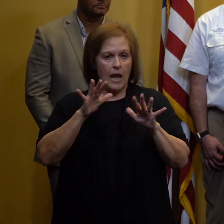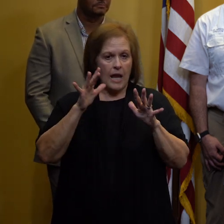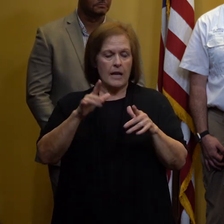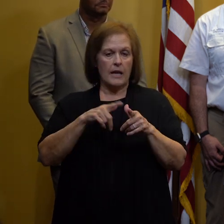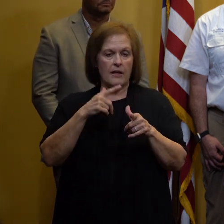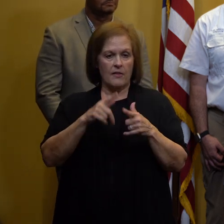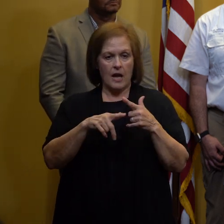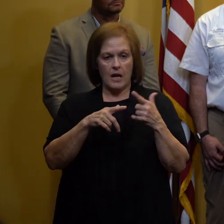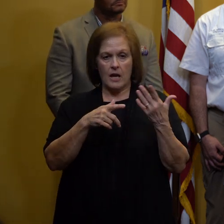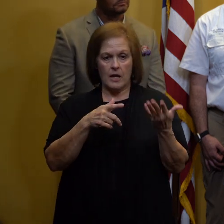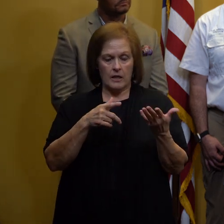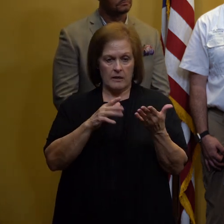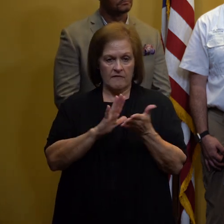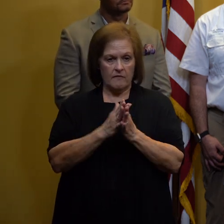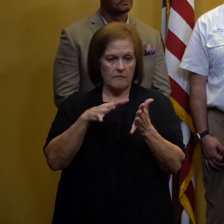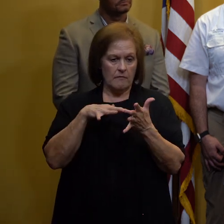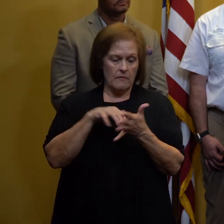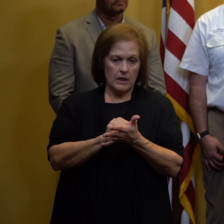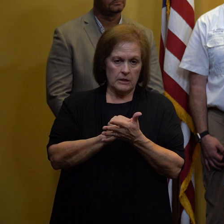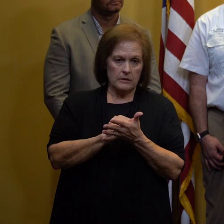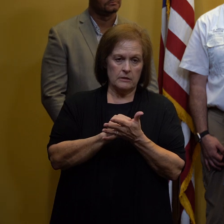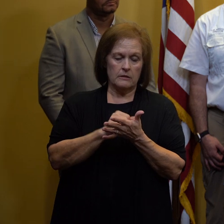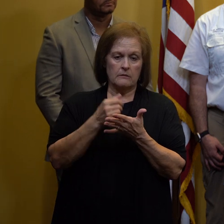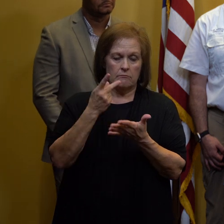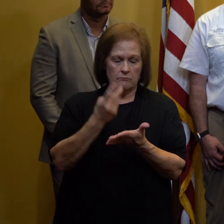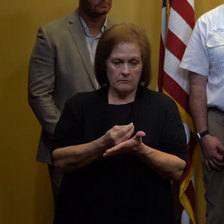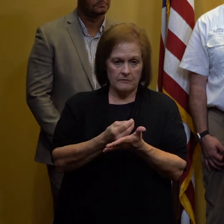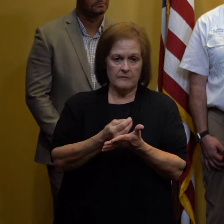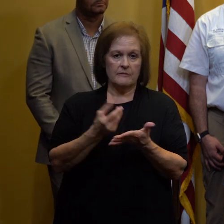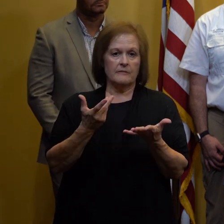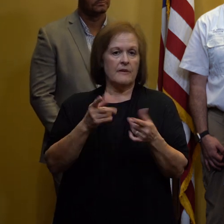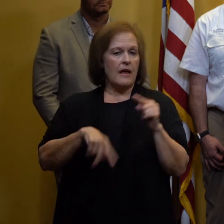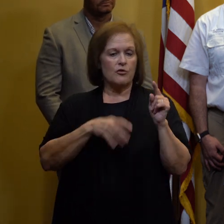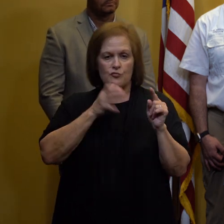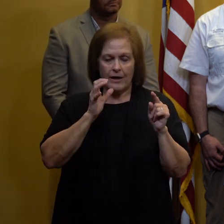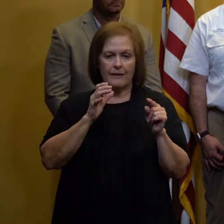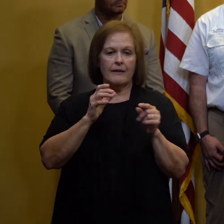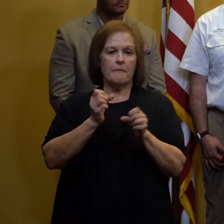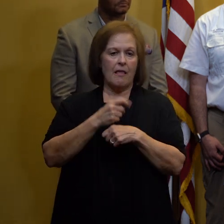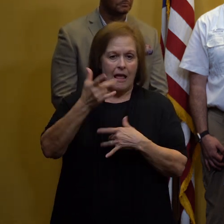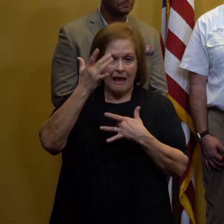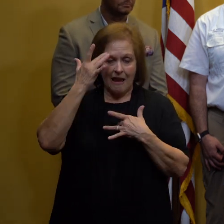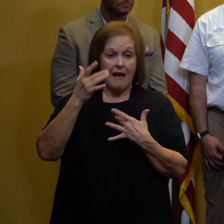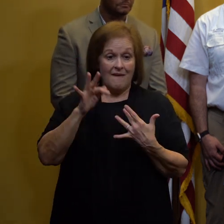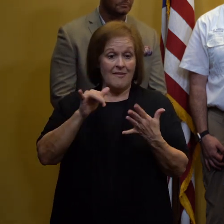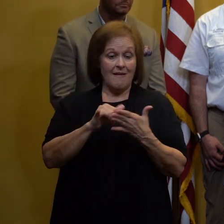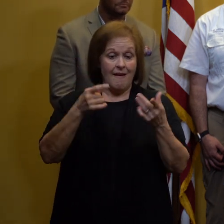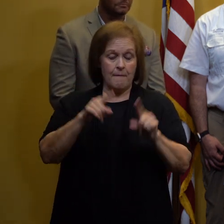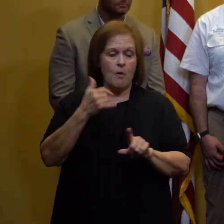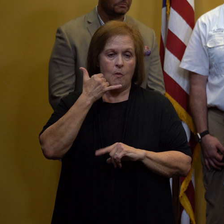and not able to drink fluids without becoming ill. If symptoms persist or get worse, go to your local emergency room or call